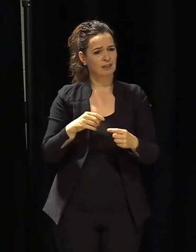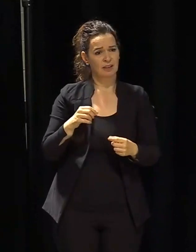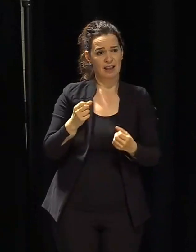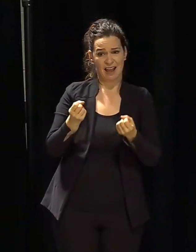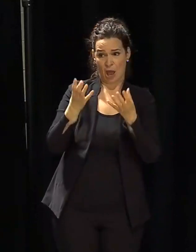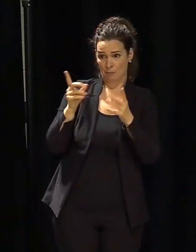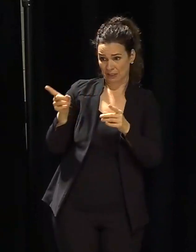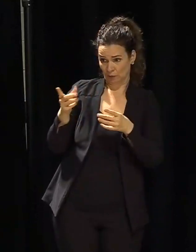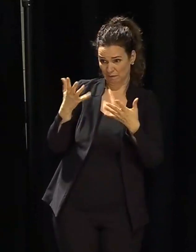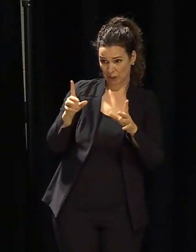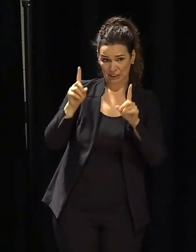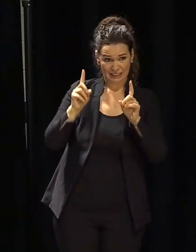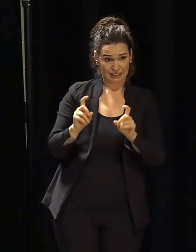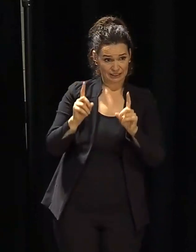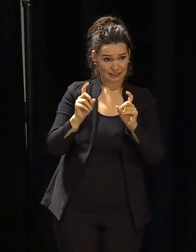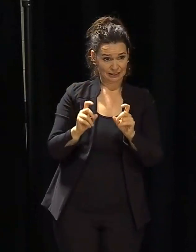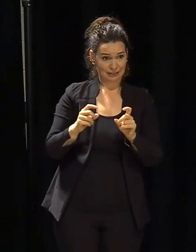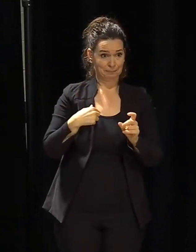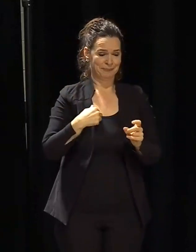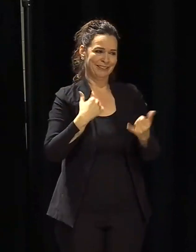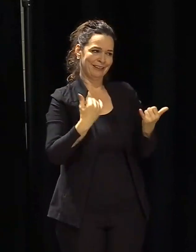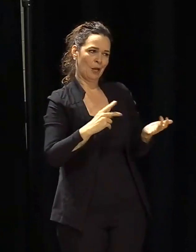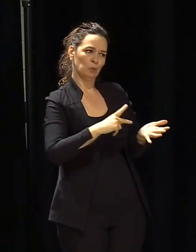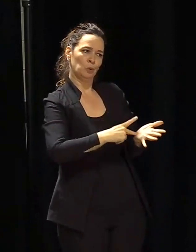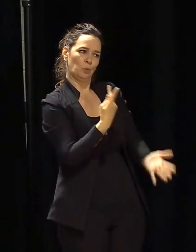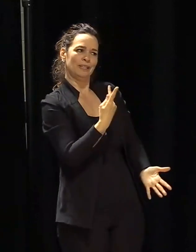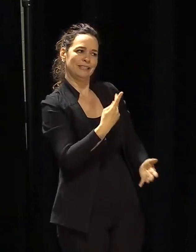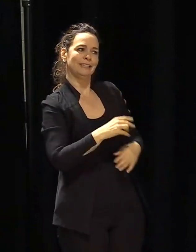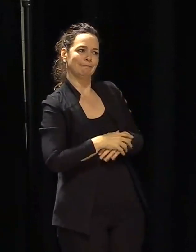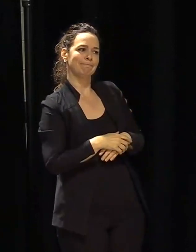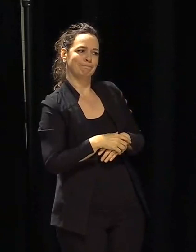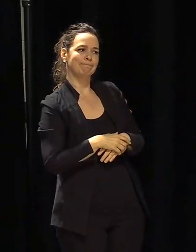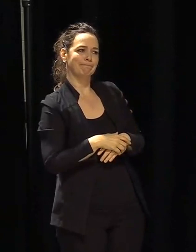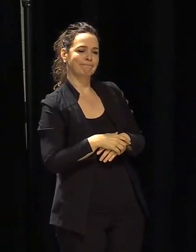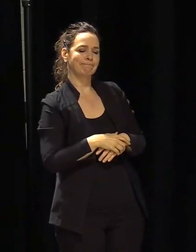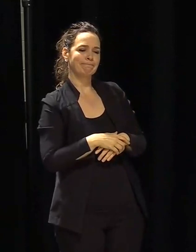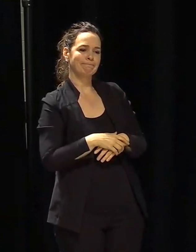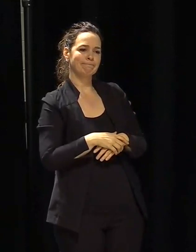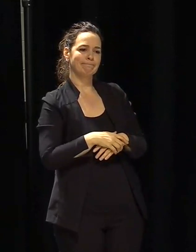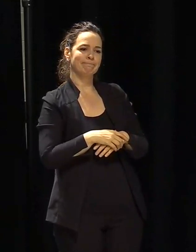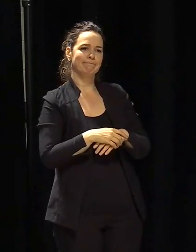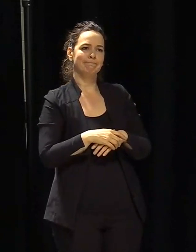Yes. Yes. Yeah.